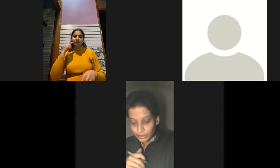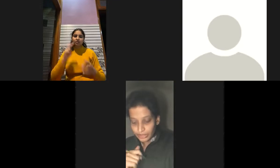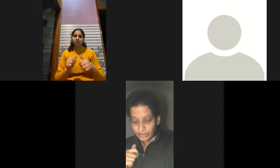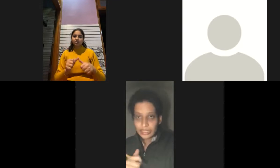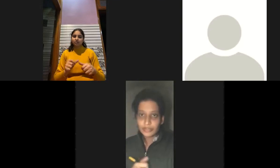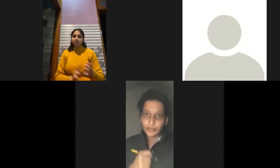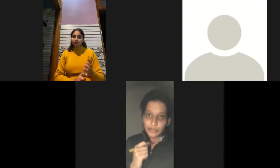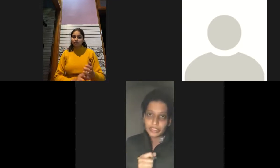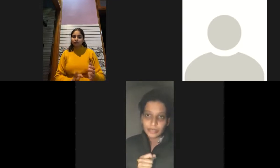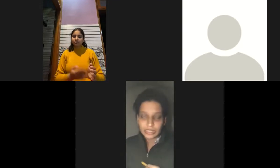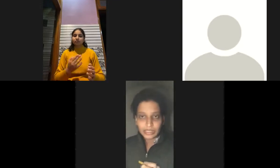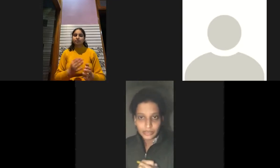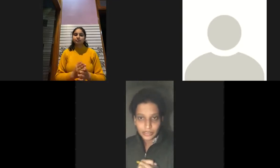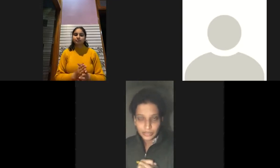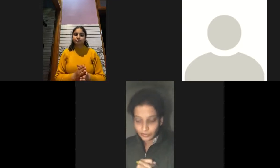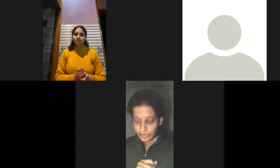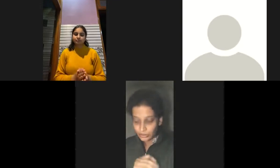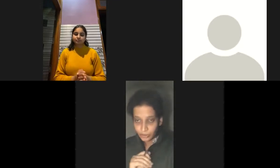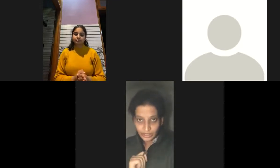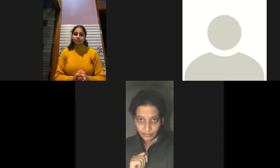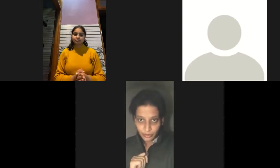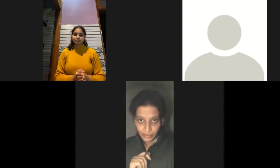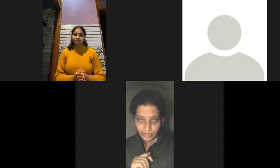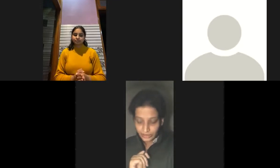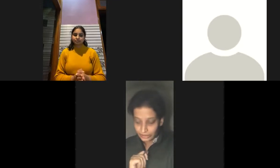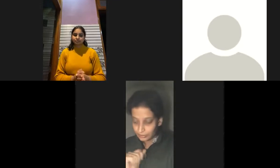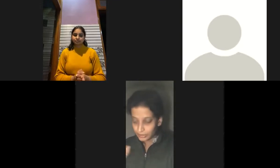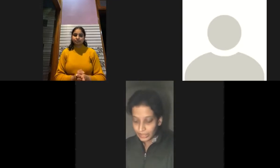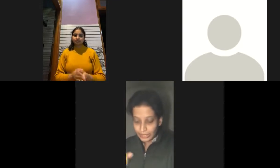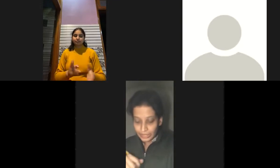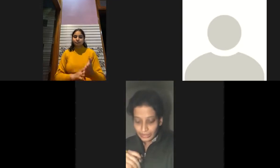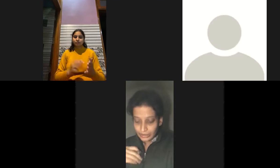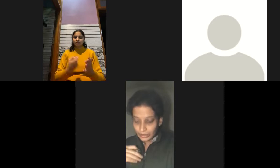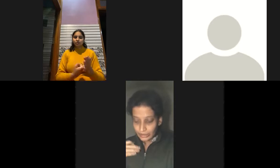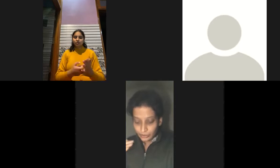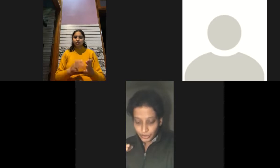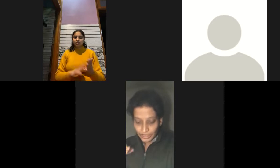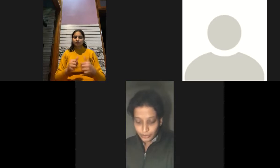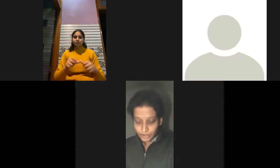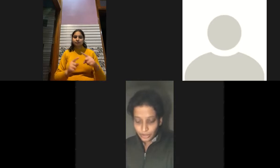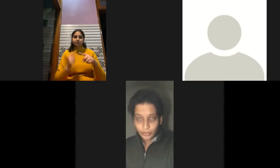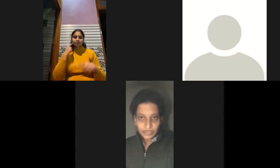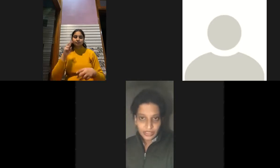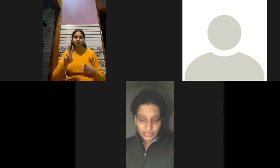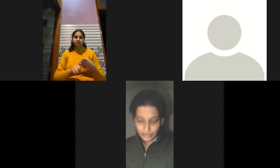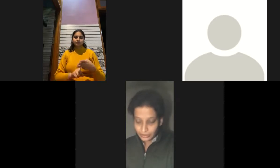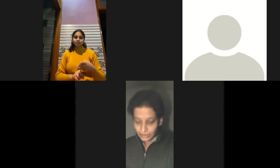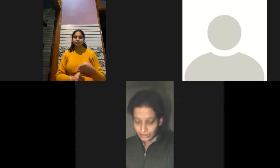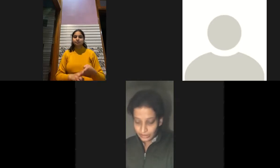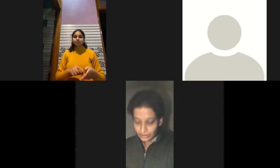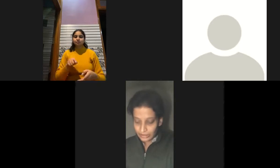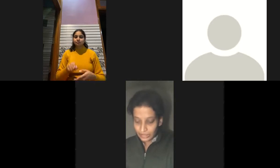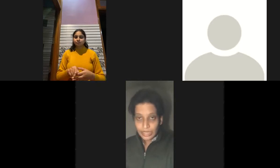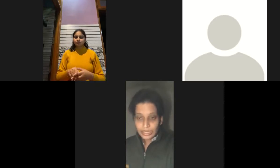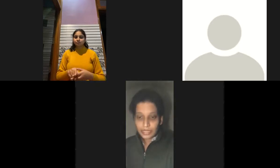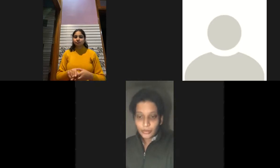important to understand the forces behind the construction of this normative concept. In the book, Exploring Normativity in Disability